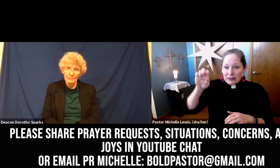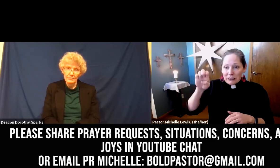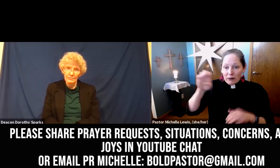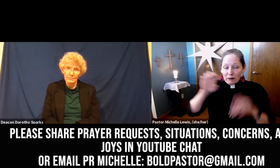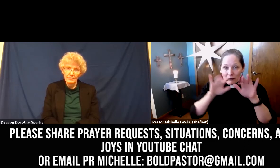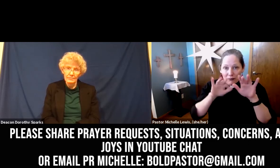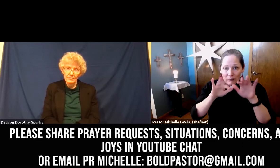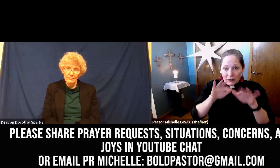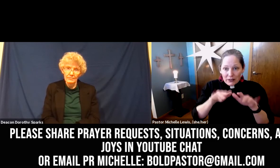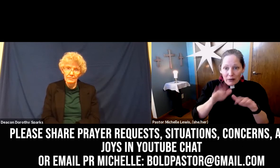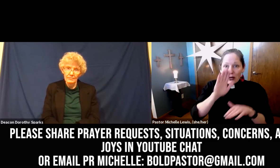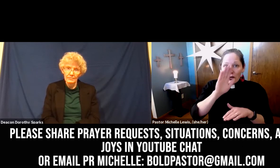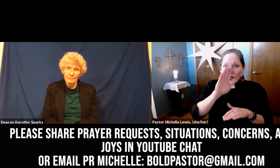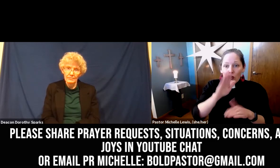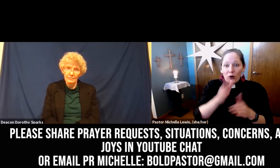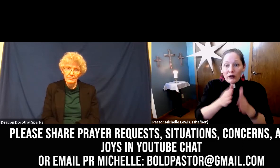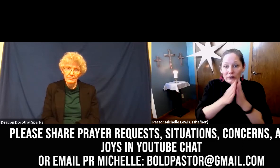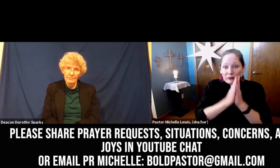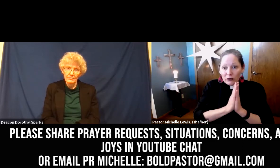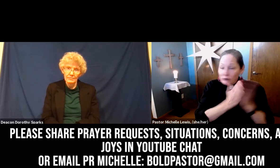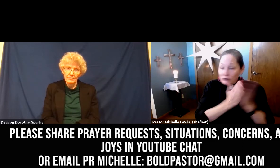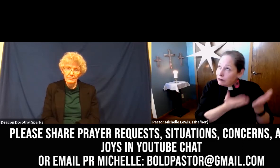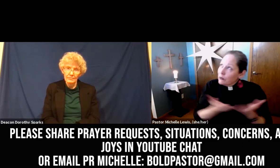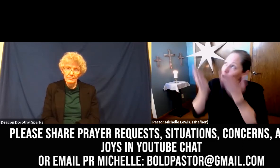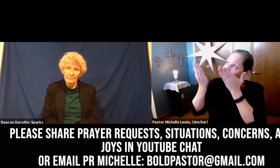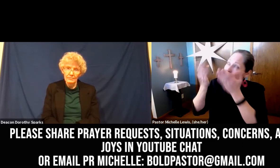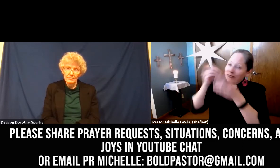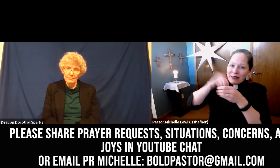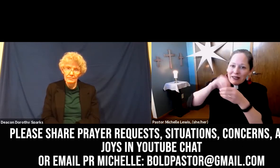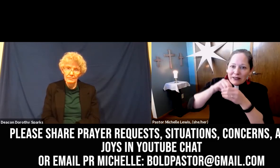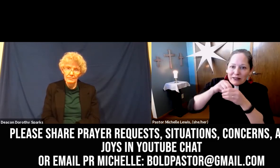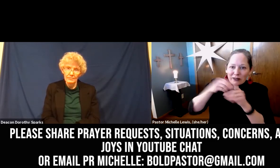So please type your prayer requests into the YouTube chat box.